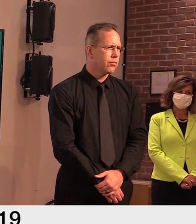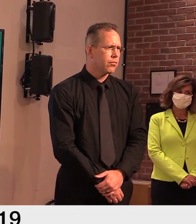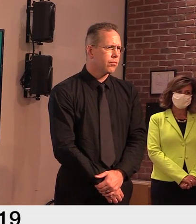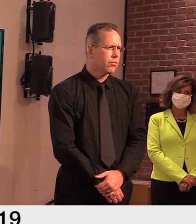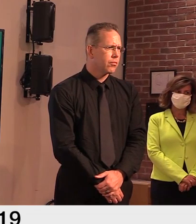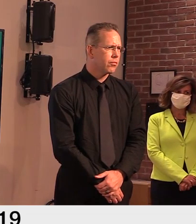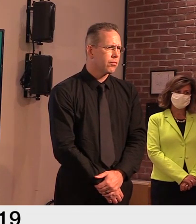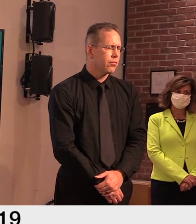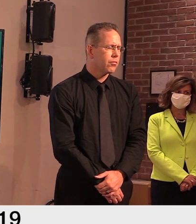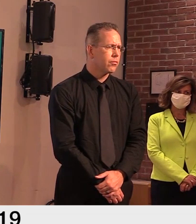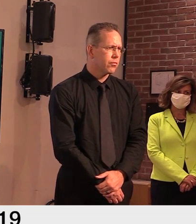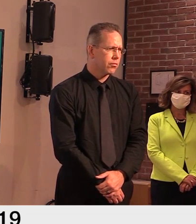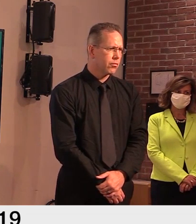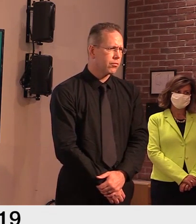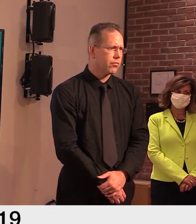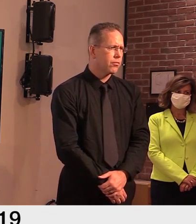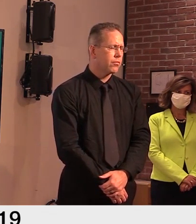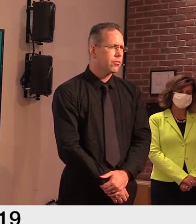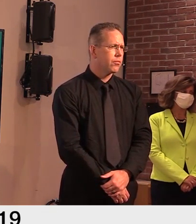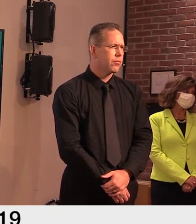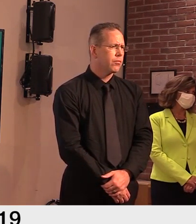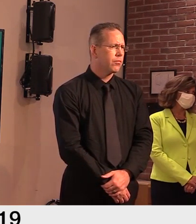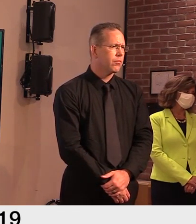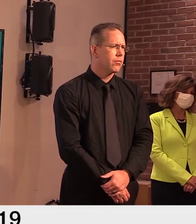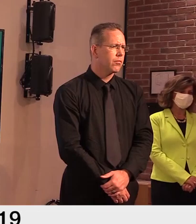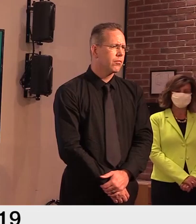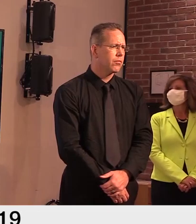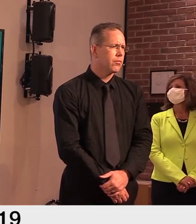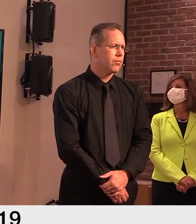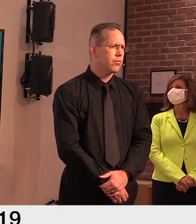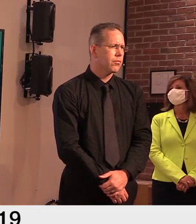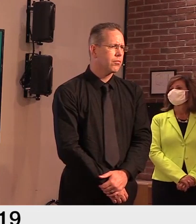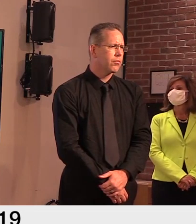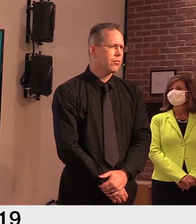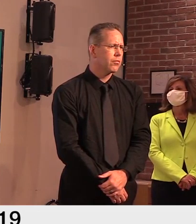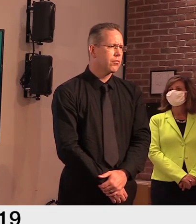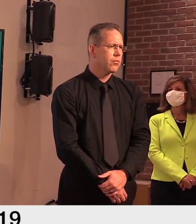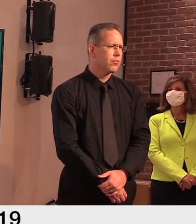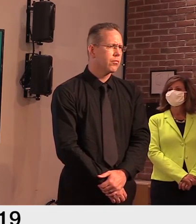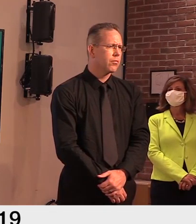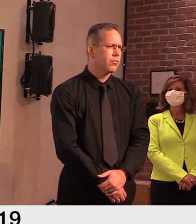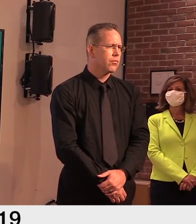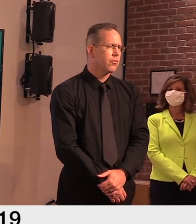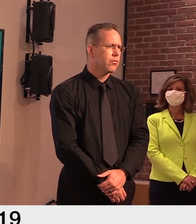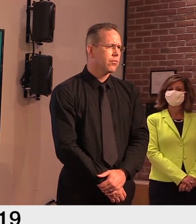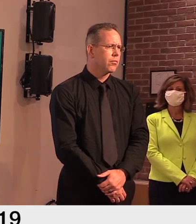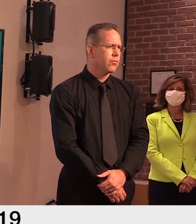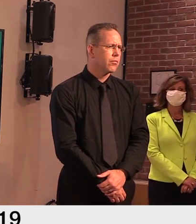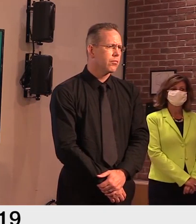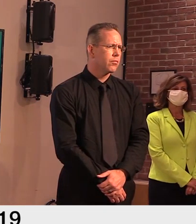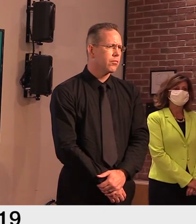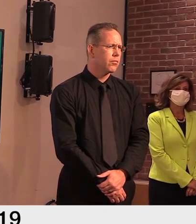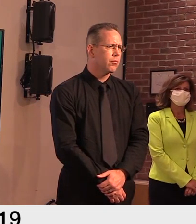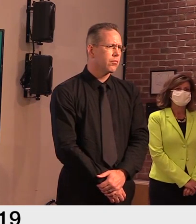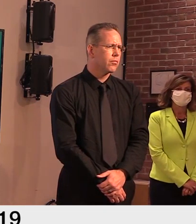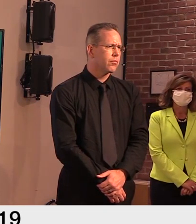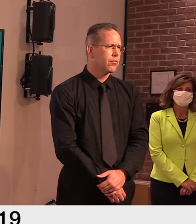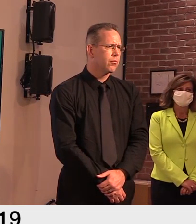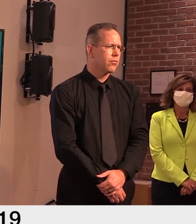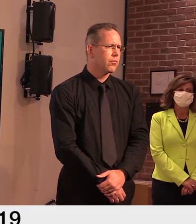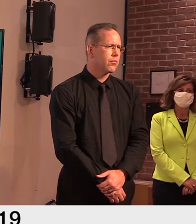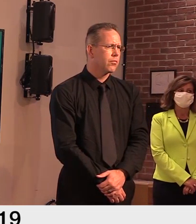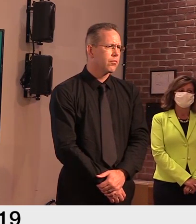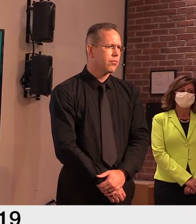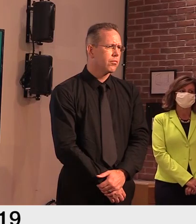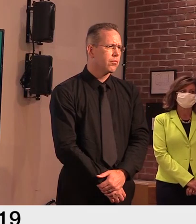hiring, training, promoting of officers, and dental discipline and decertification of police. And